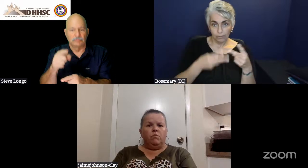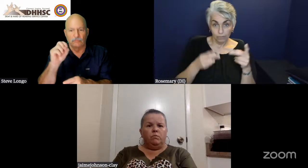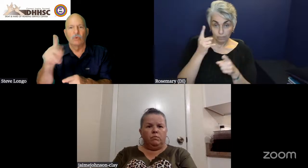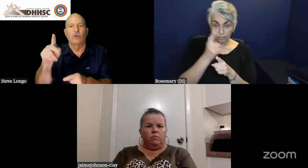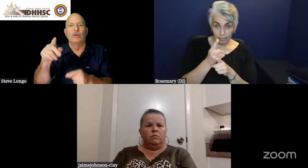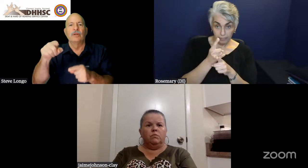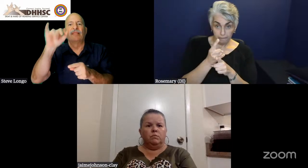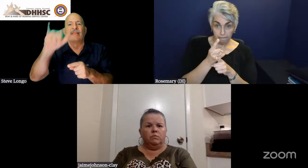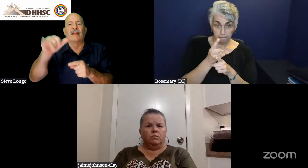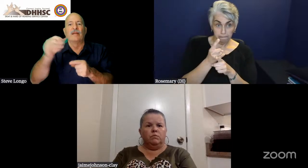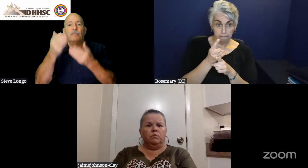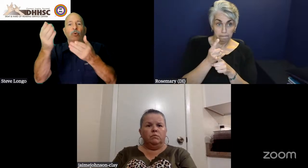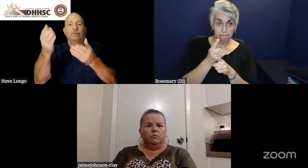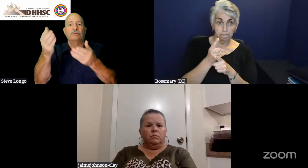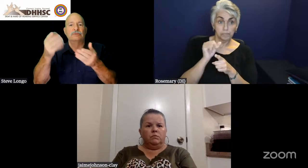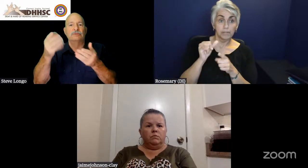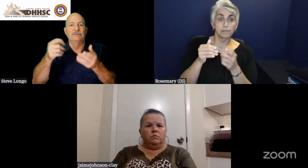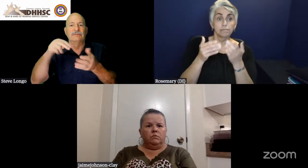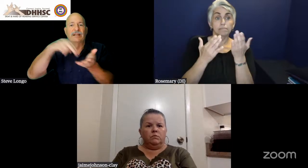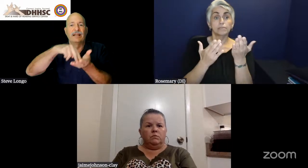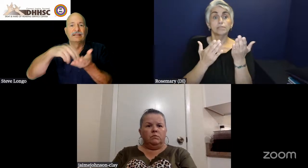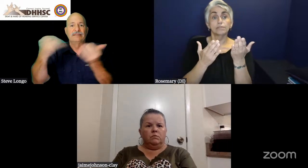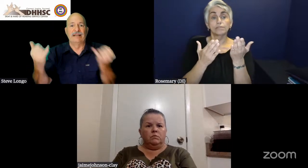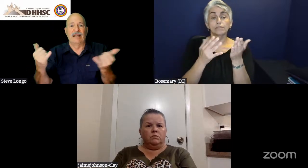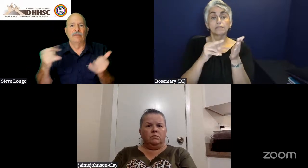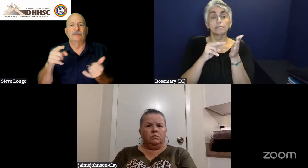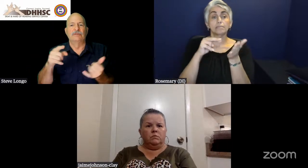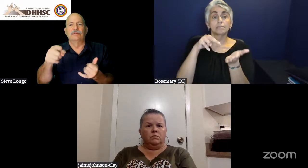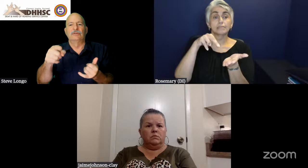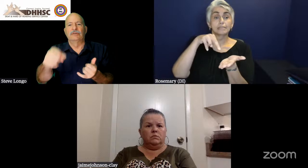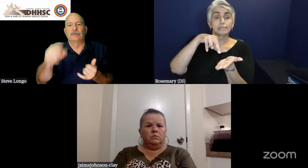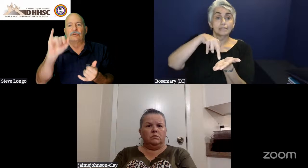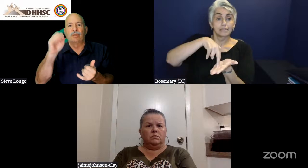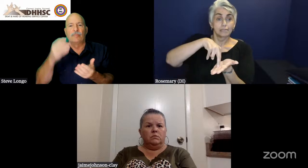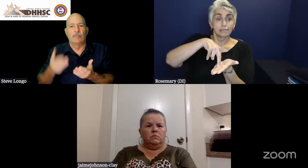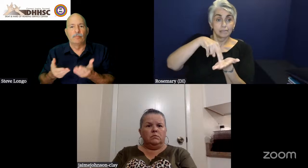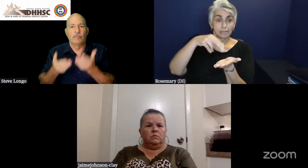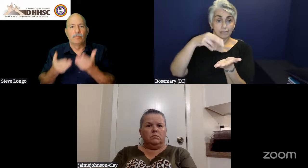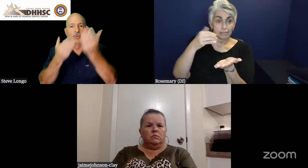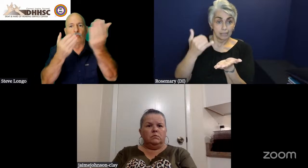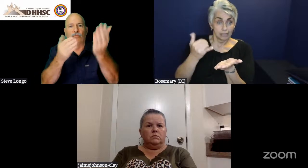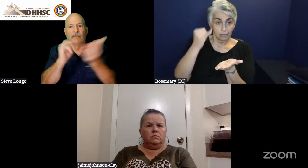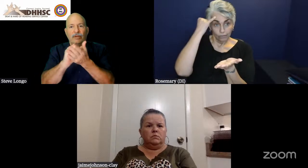for both positions, both Nicole's and Jamie's.